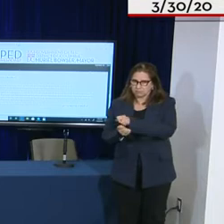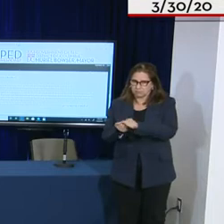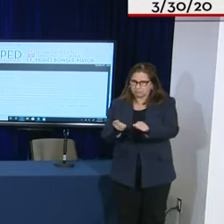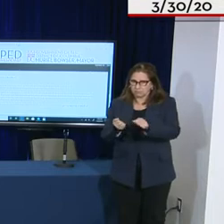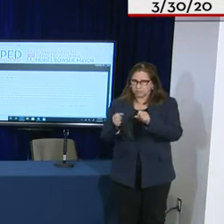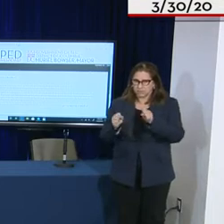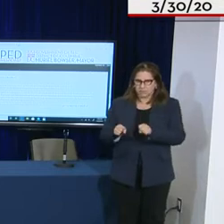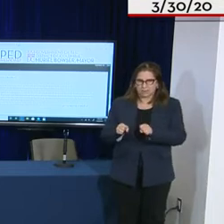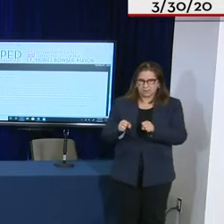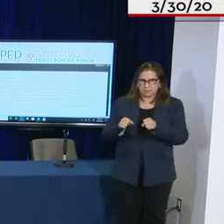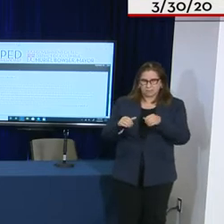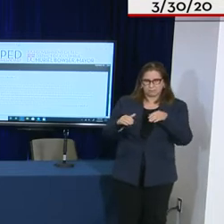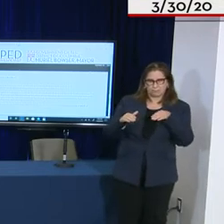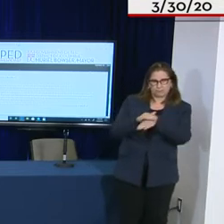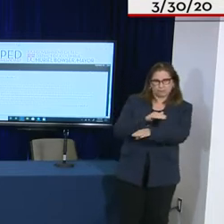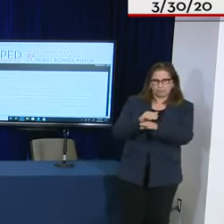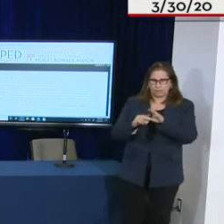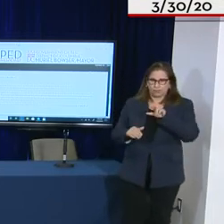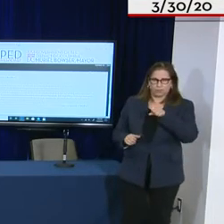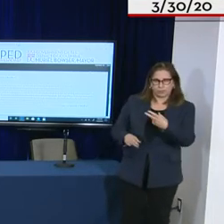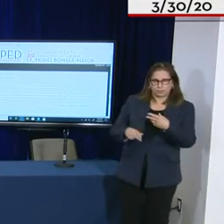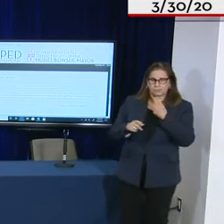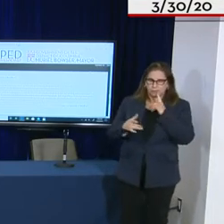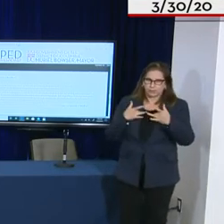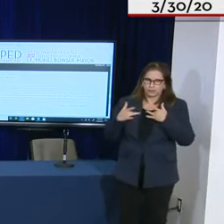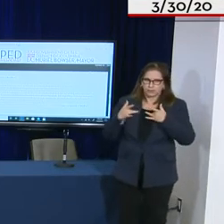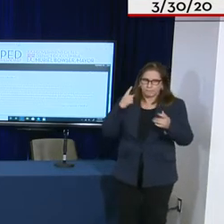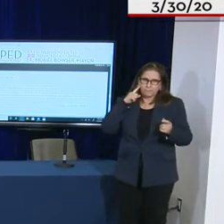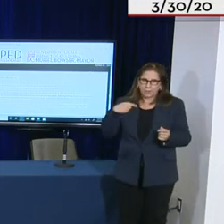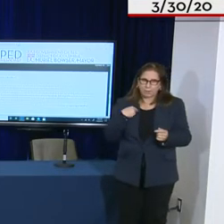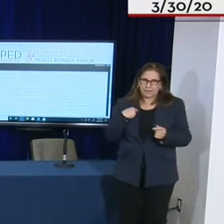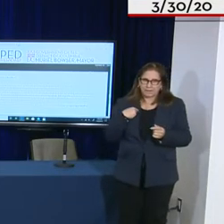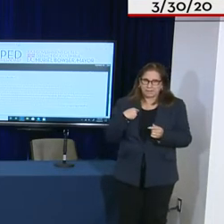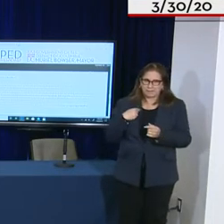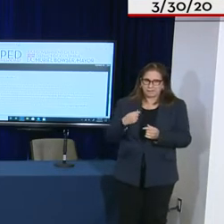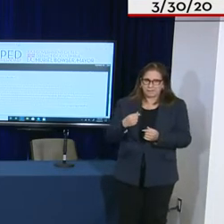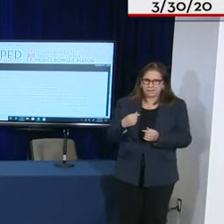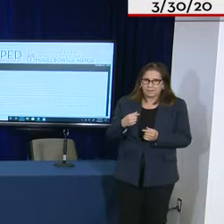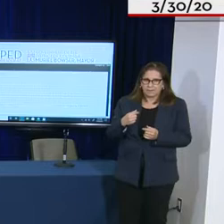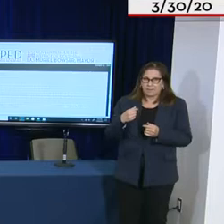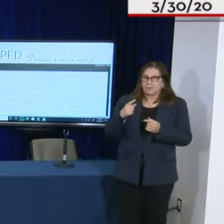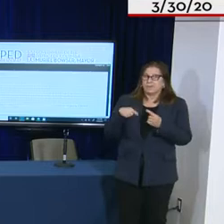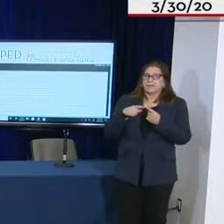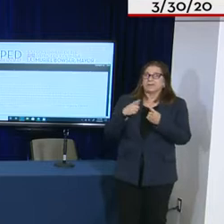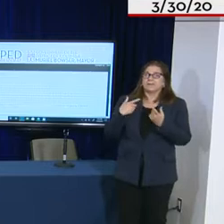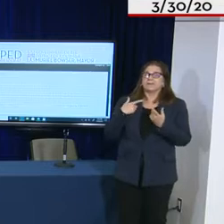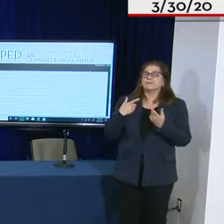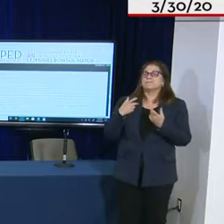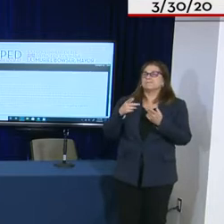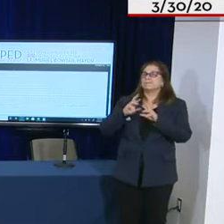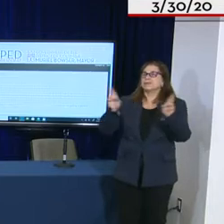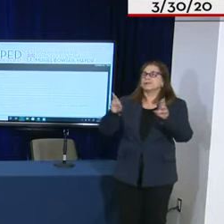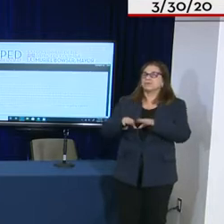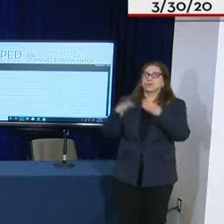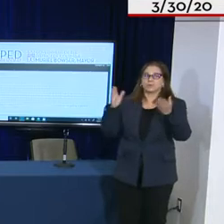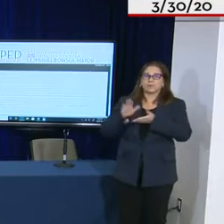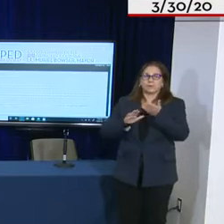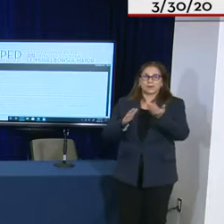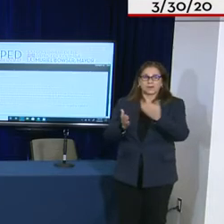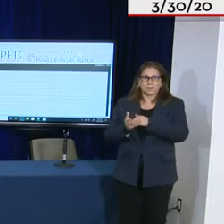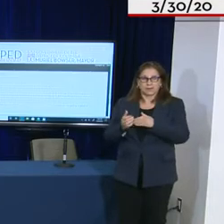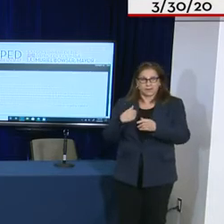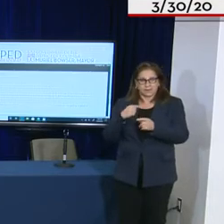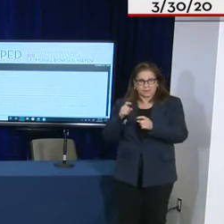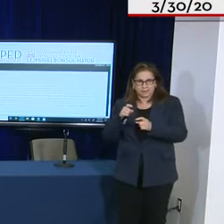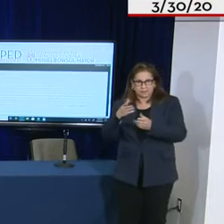concern, obviously, to be able to go back to a functioning business after this is over. Mm-hmm. So is the city planning on any kind of beefed